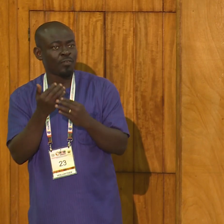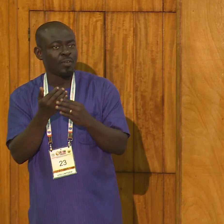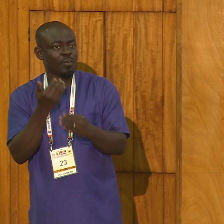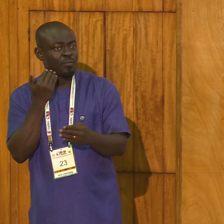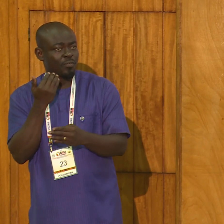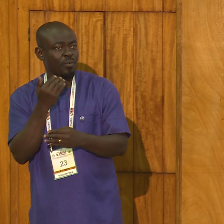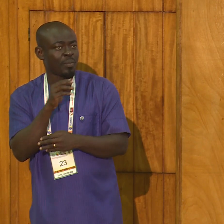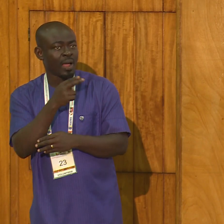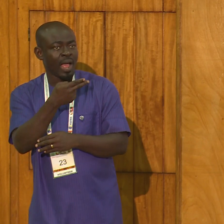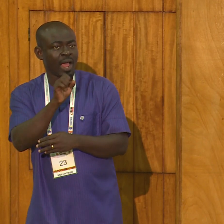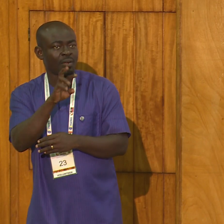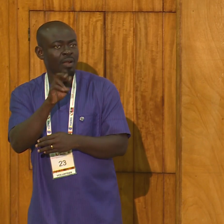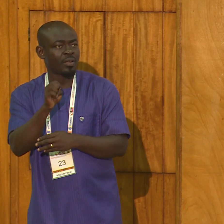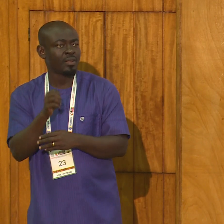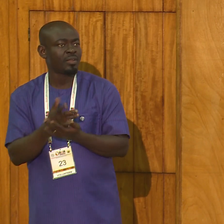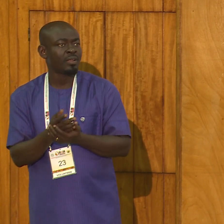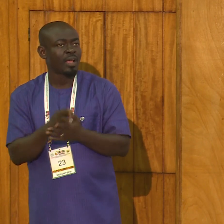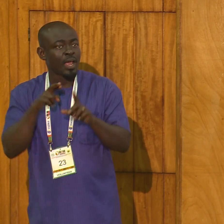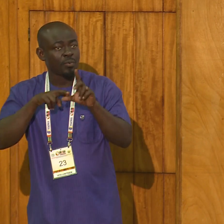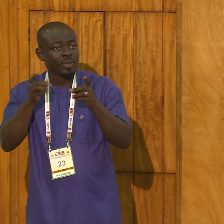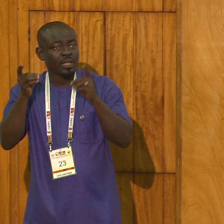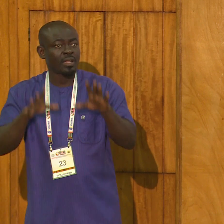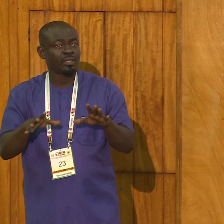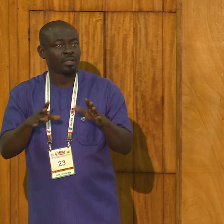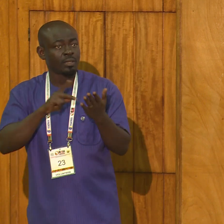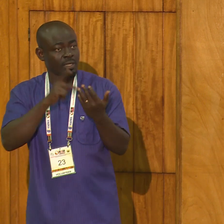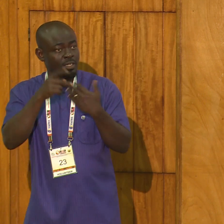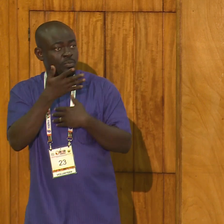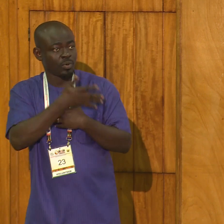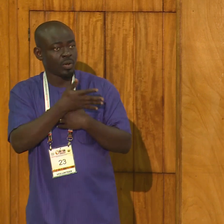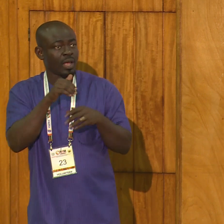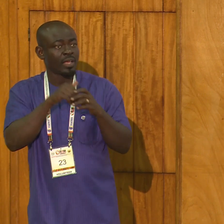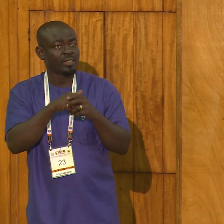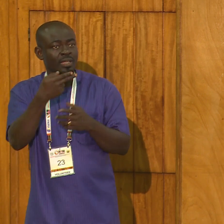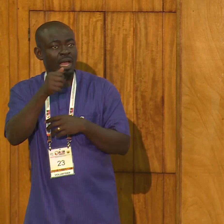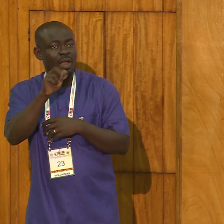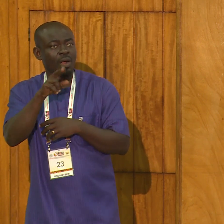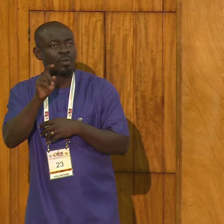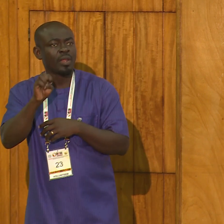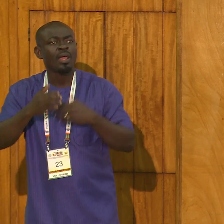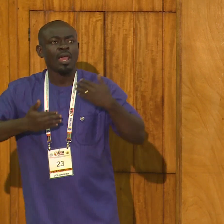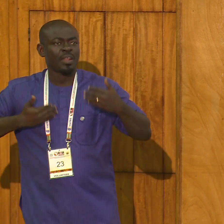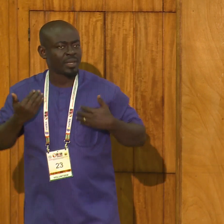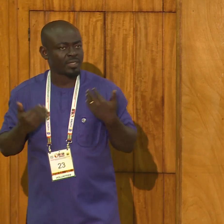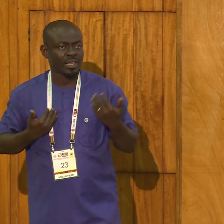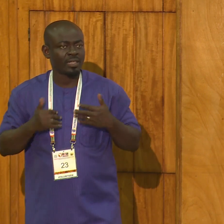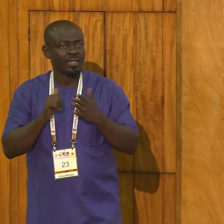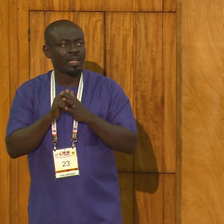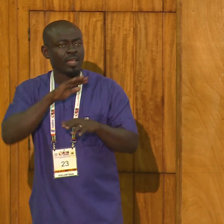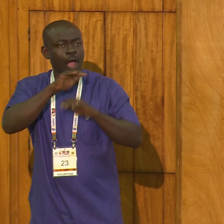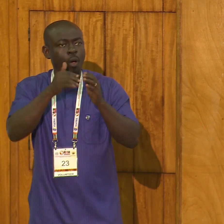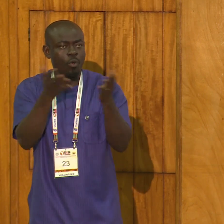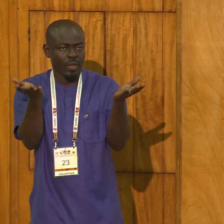PMD, Provincial Medical Director here. And this program is in Harare, so I'm really excited that he's here.